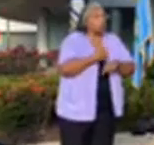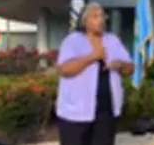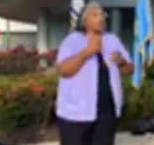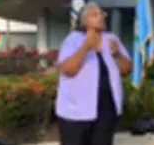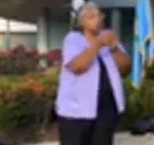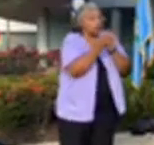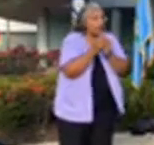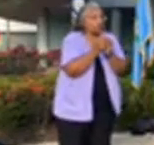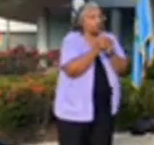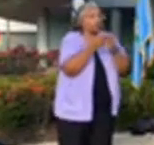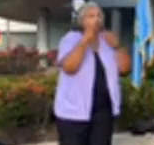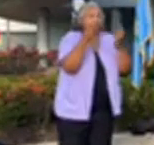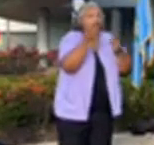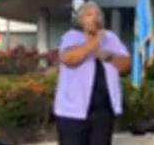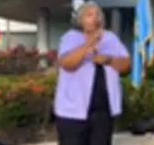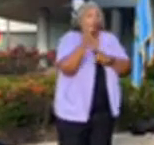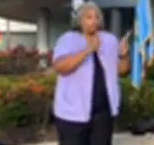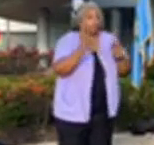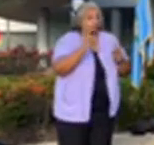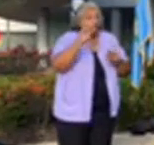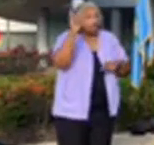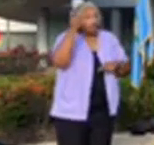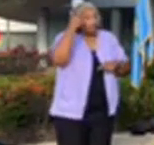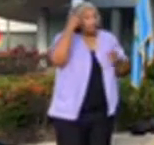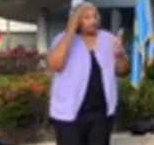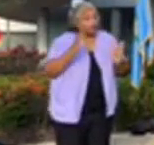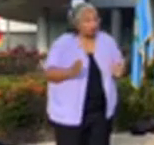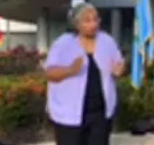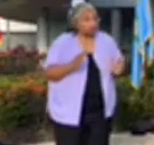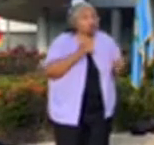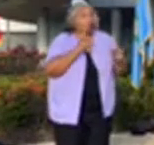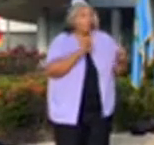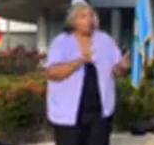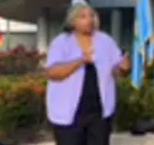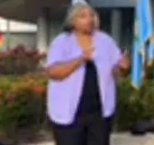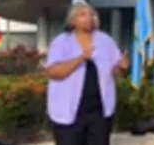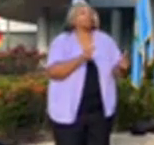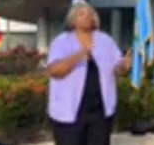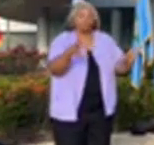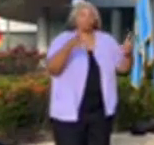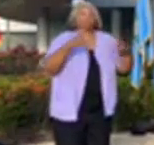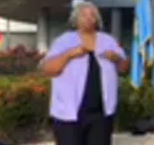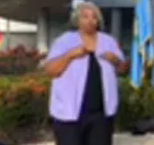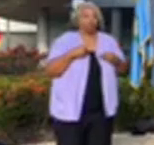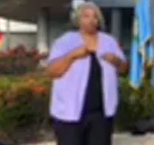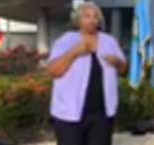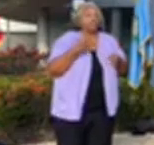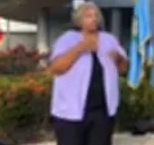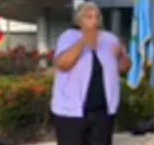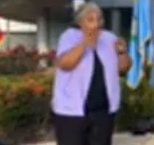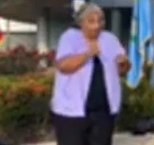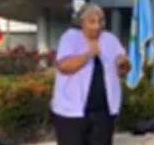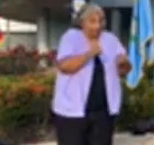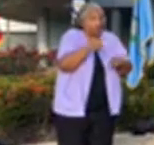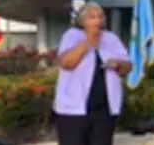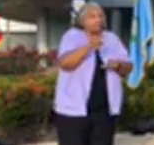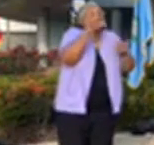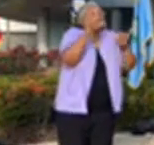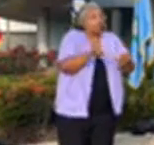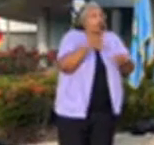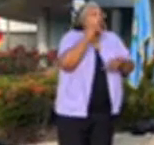Everybody to take the governor's executive order seriously. If you can, you need to stay